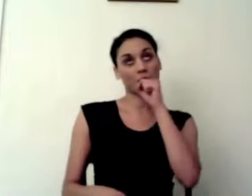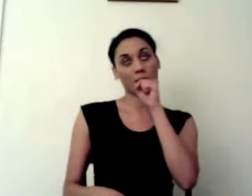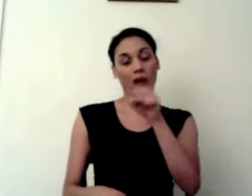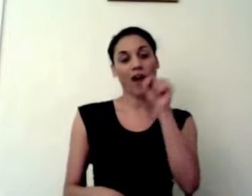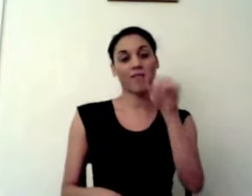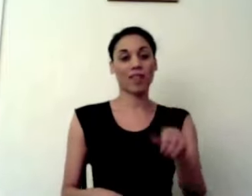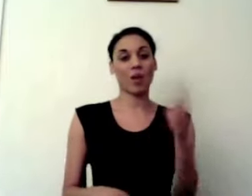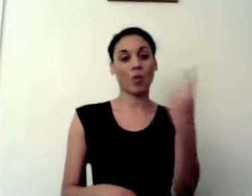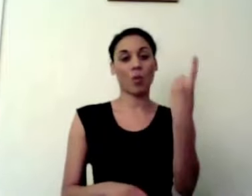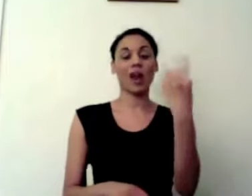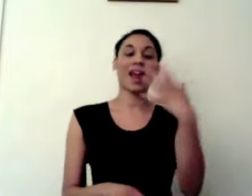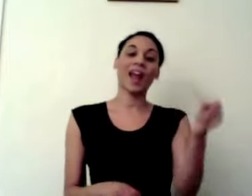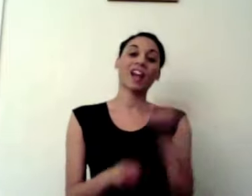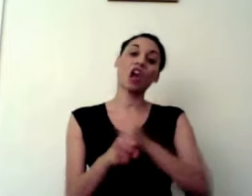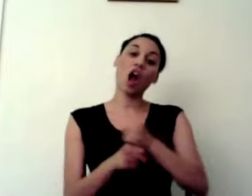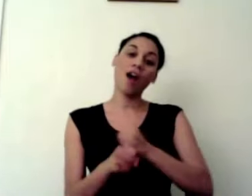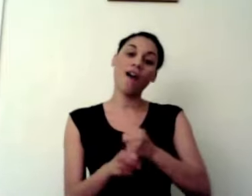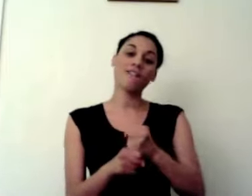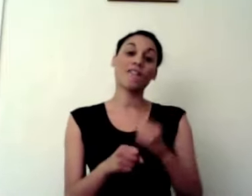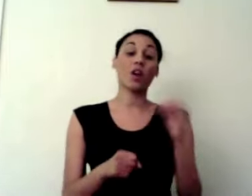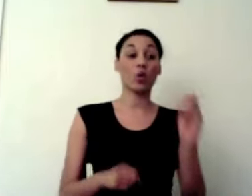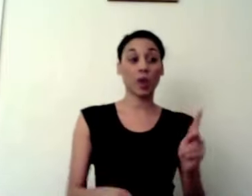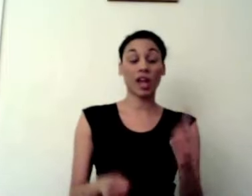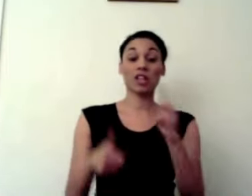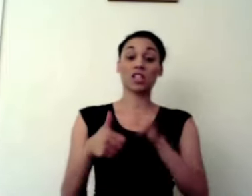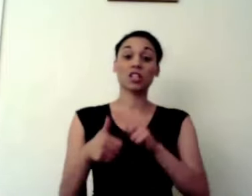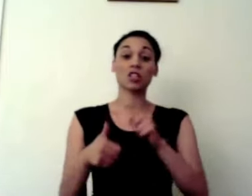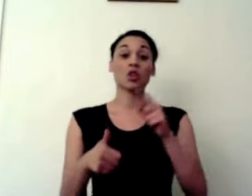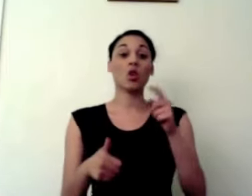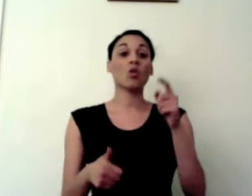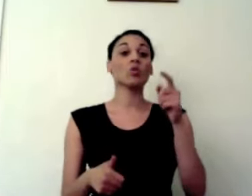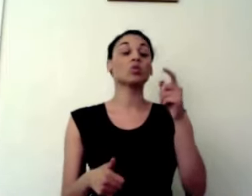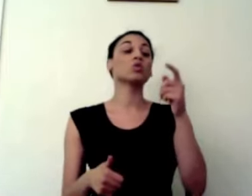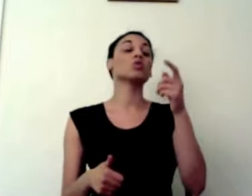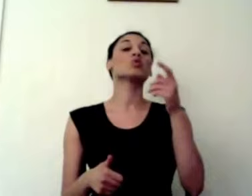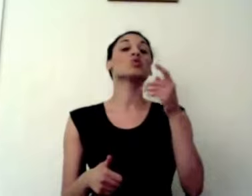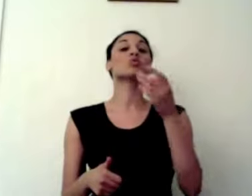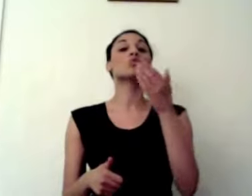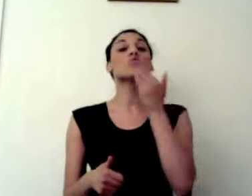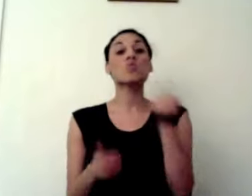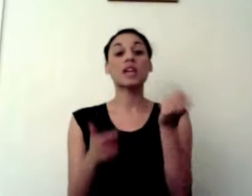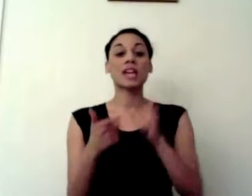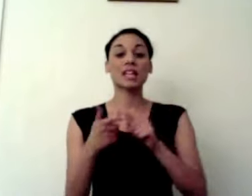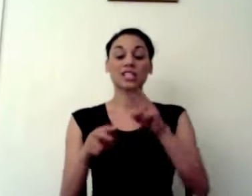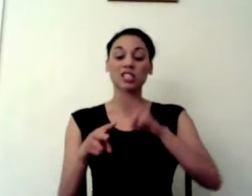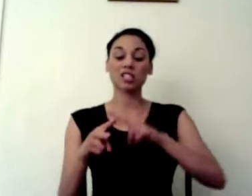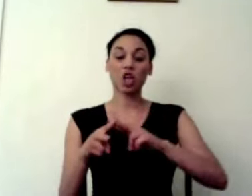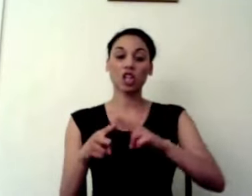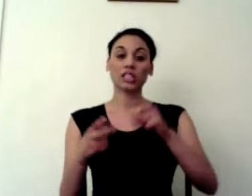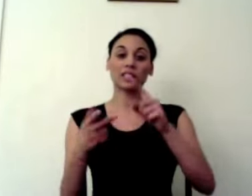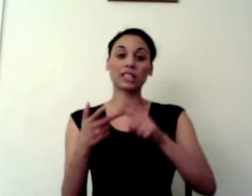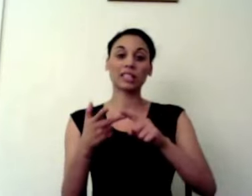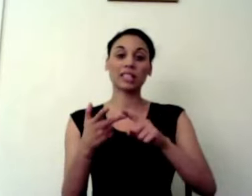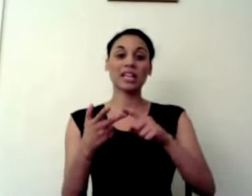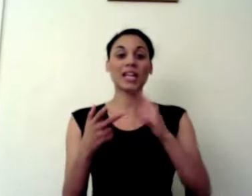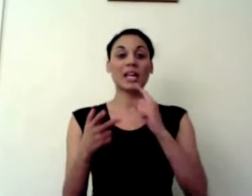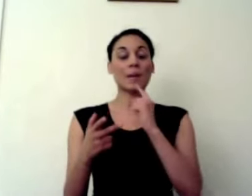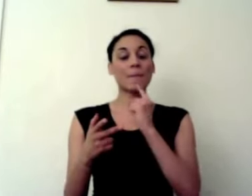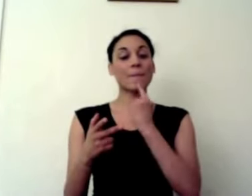Okay? So we're going to be tasting sweet things, salty things, bitter things, and sour things.